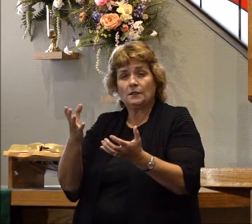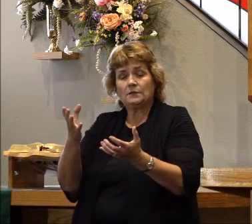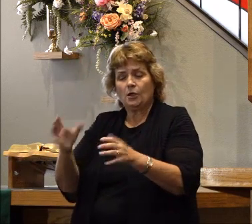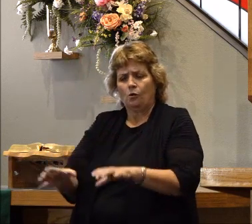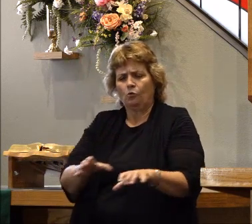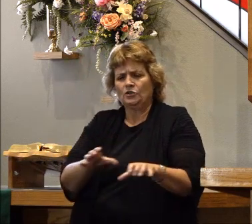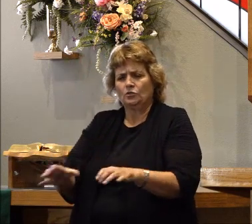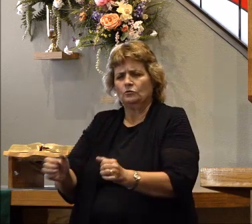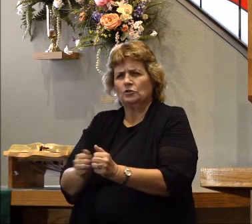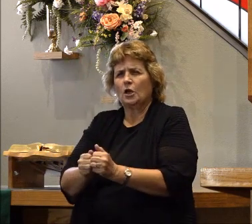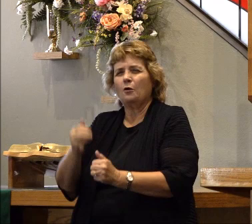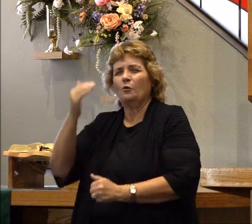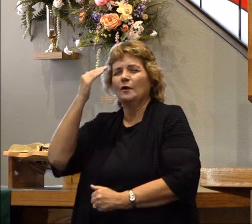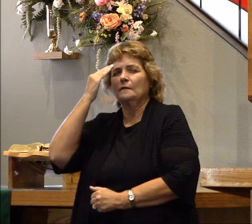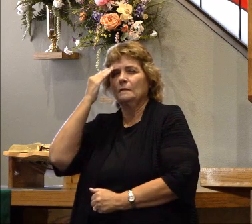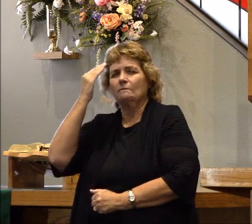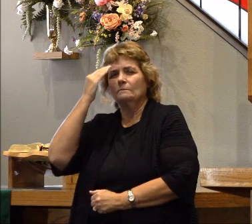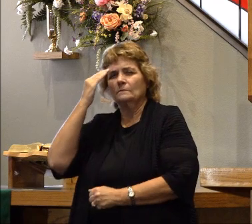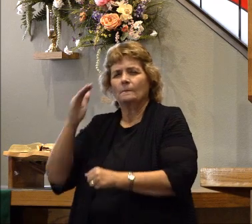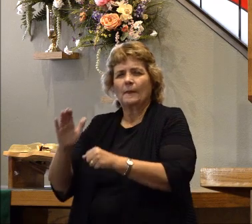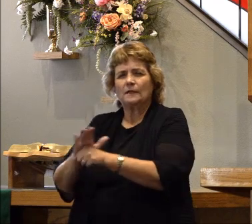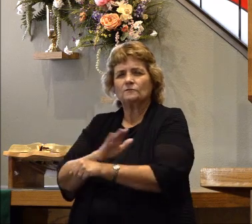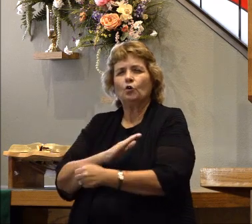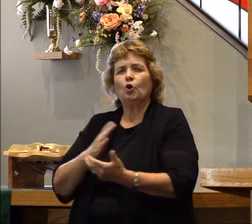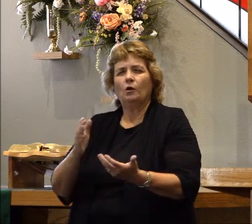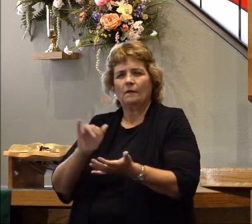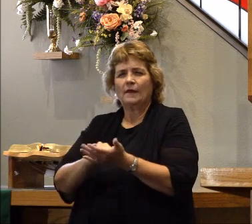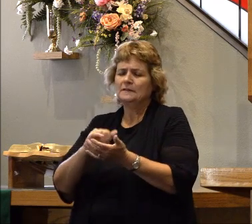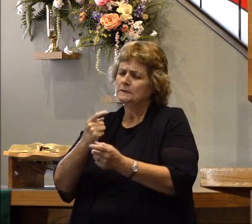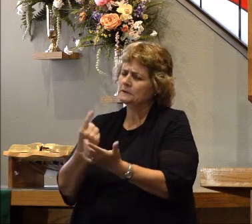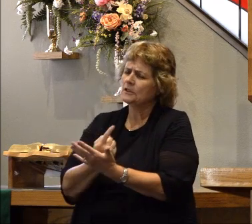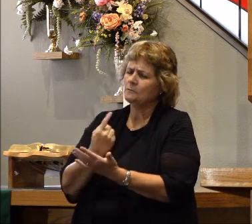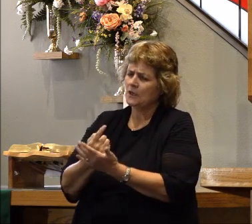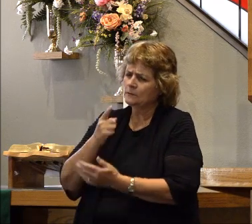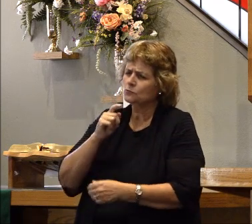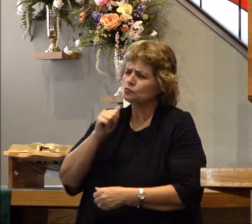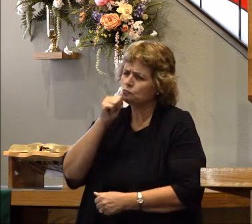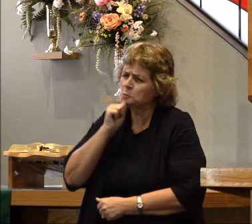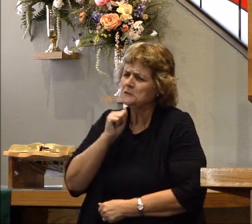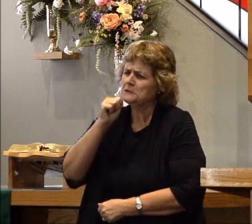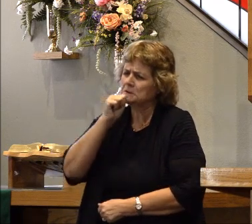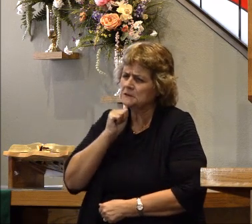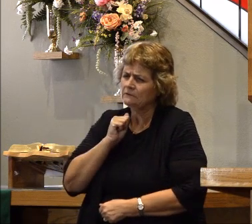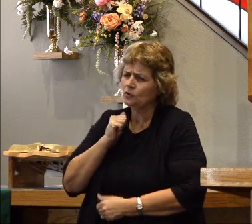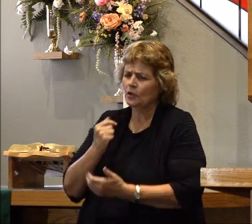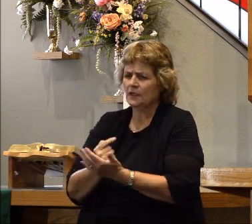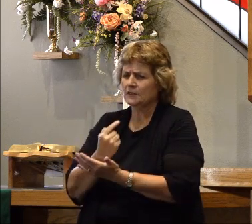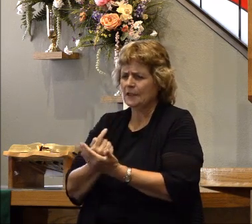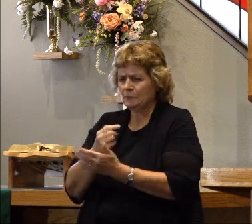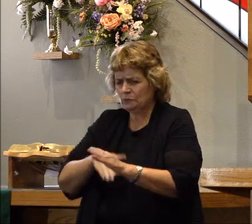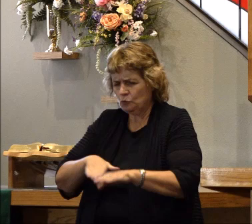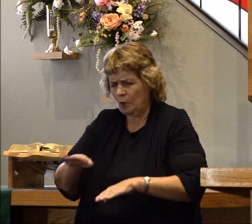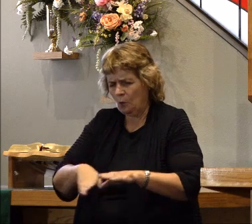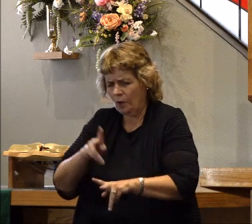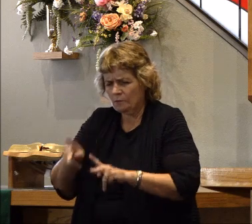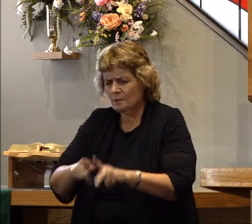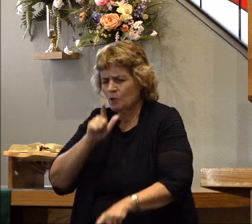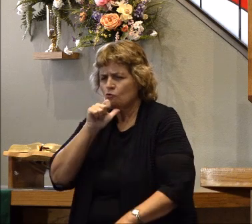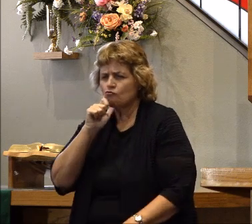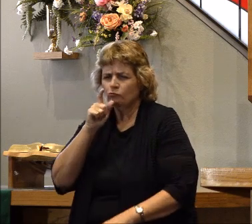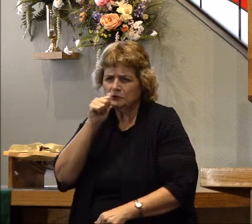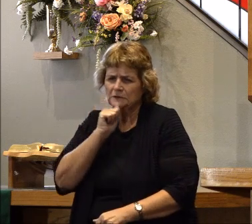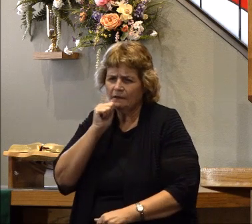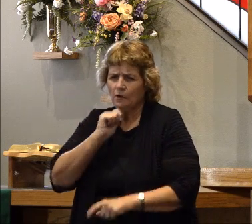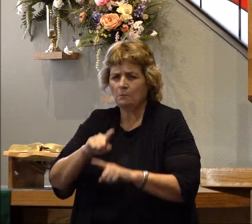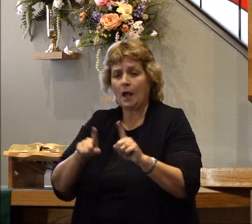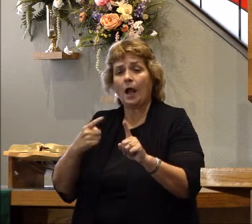that sometimes we suffer, and sometimes we walk with those who suffer, but we also